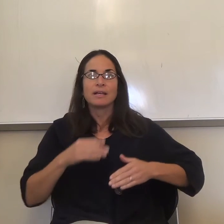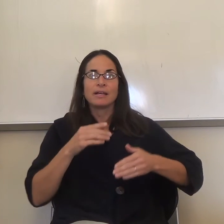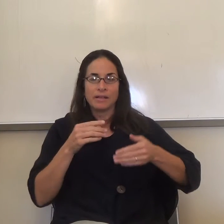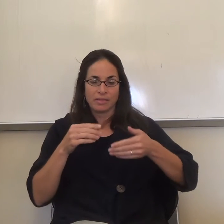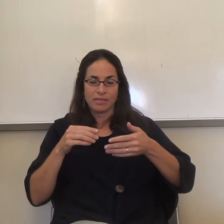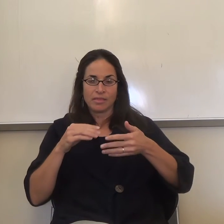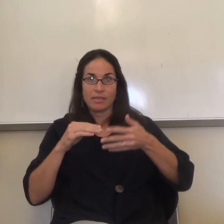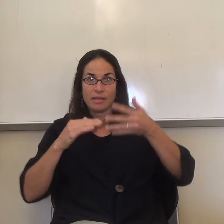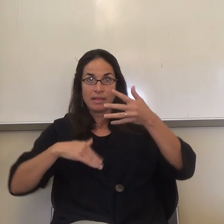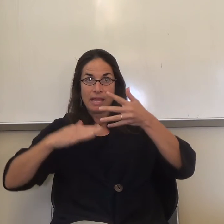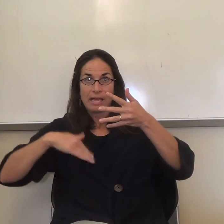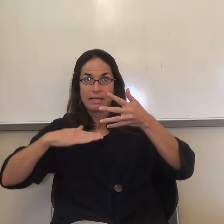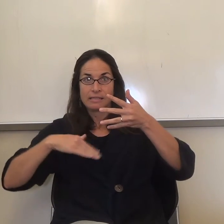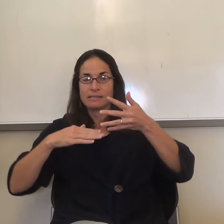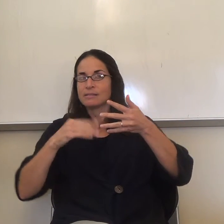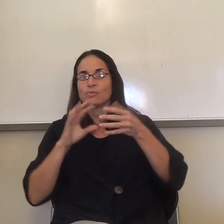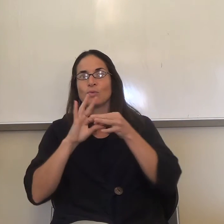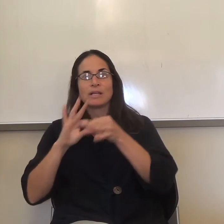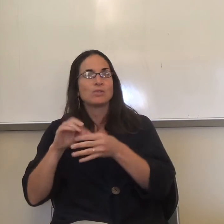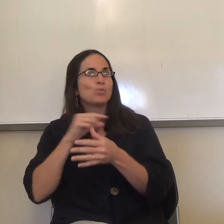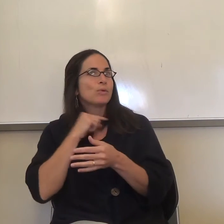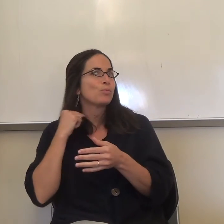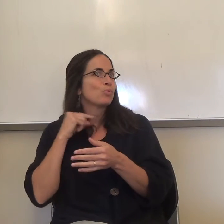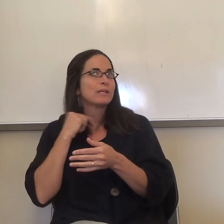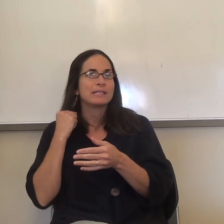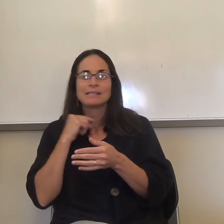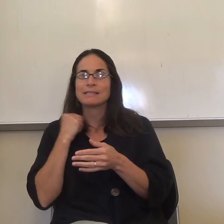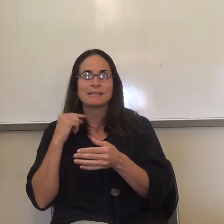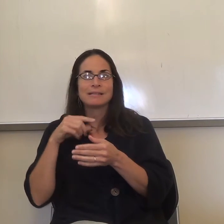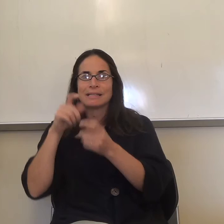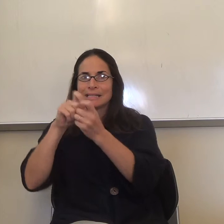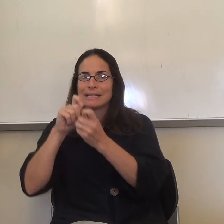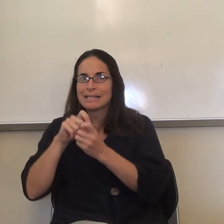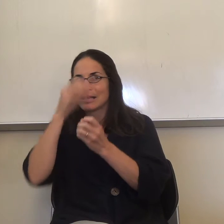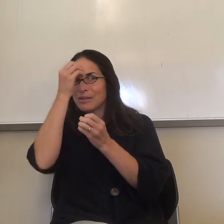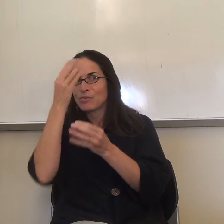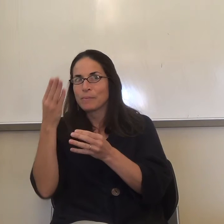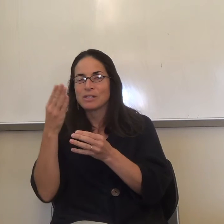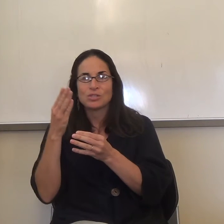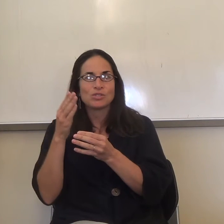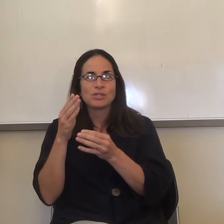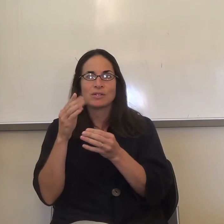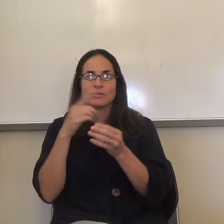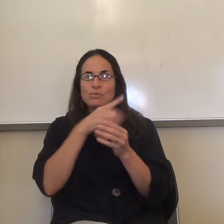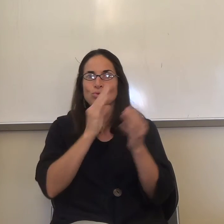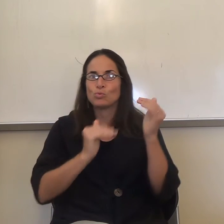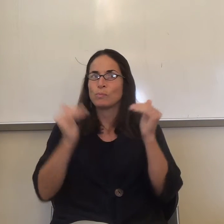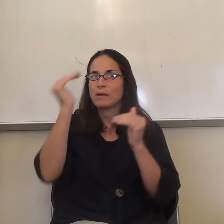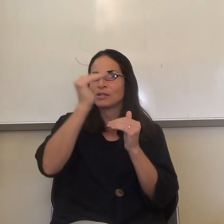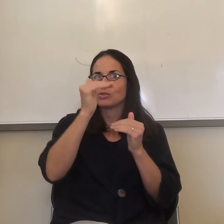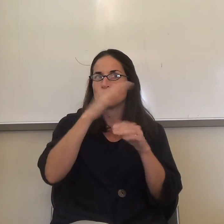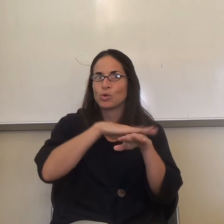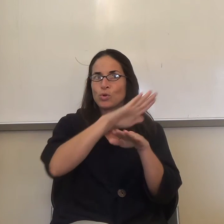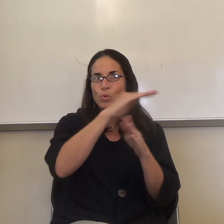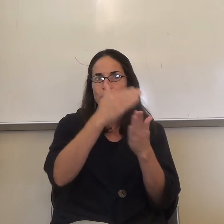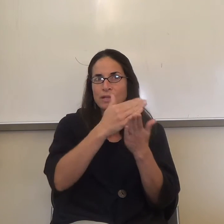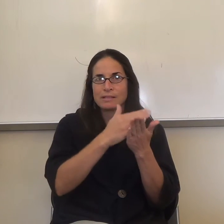is detailed information, okay? So that's what I'm looking for with the lists. I want to see that people